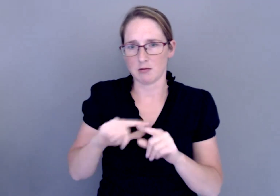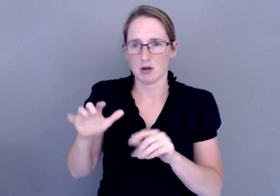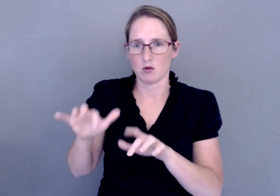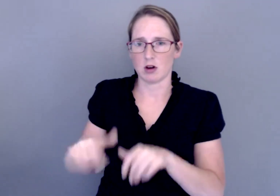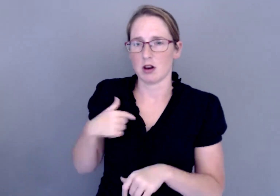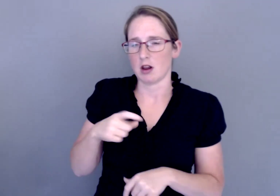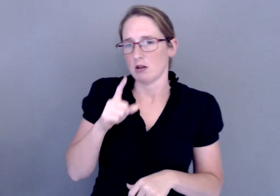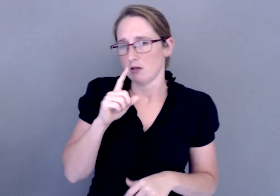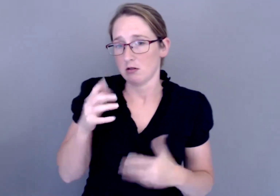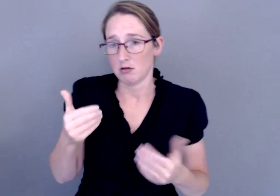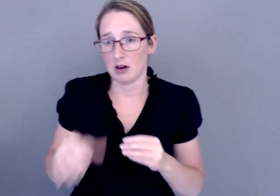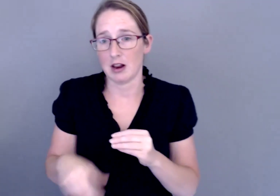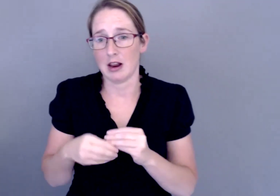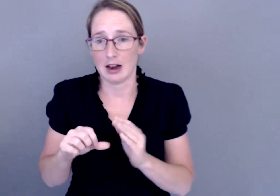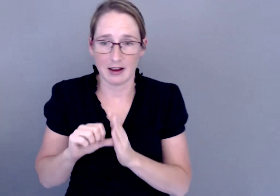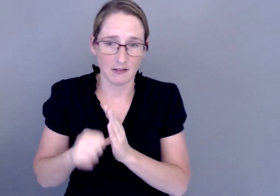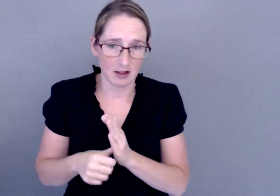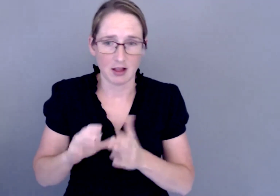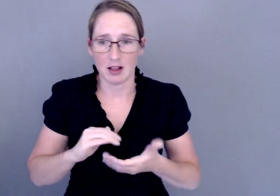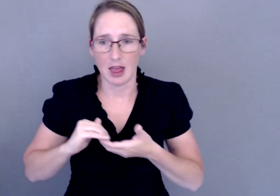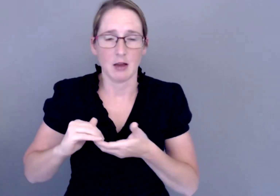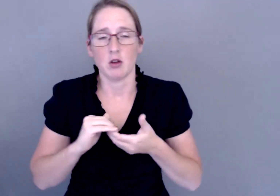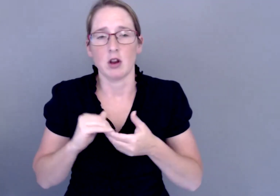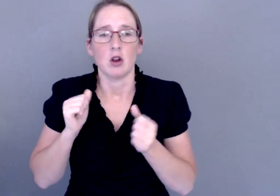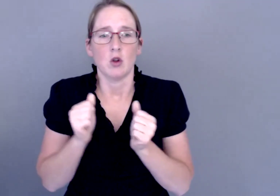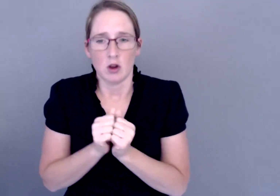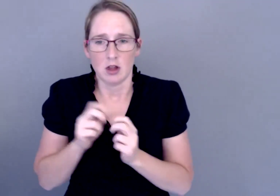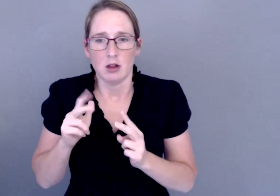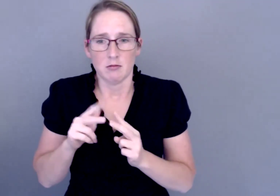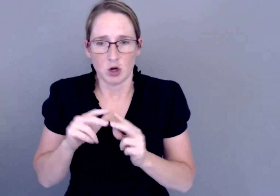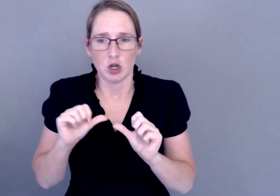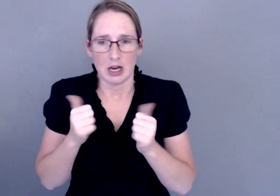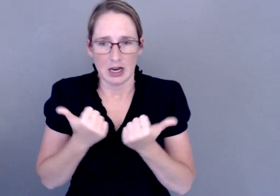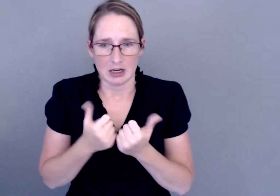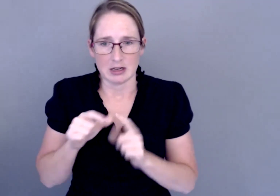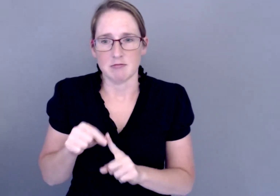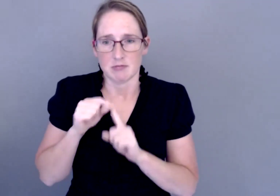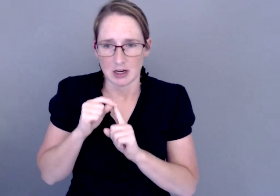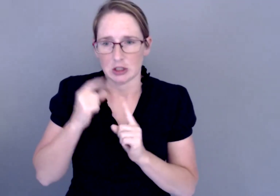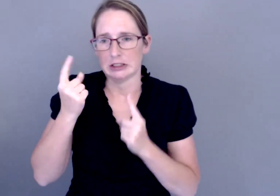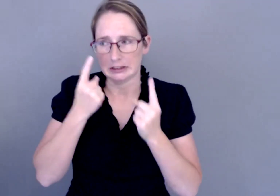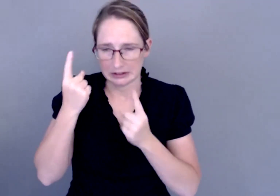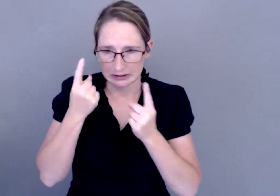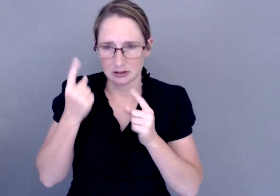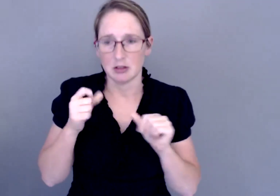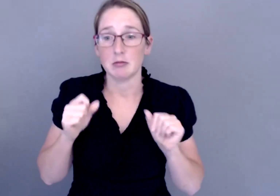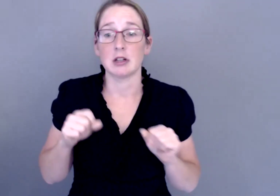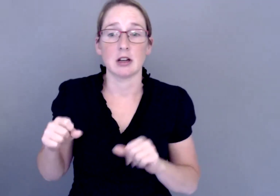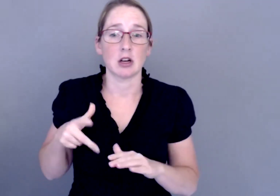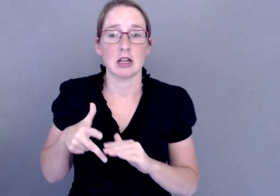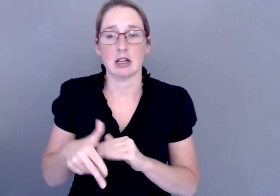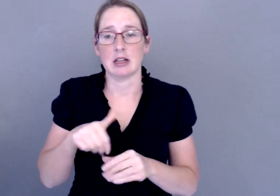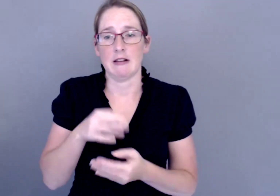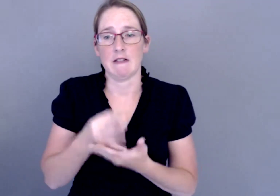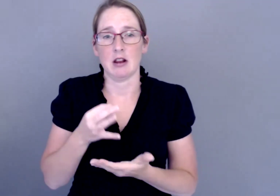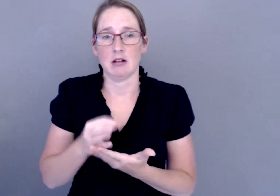I would add emphasizing collaboration with partner agencies, especially considering potential cuts in